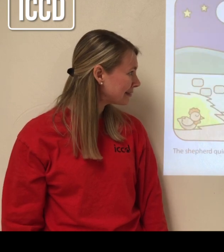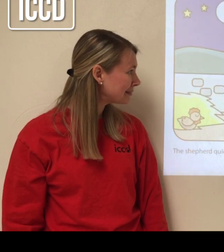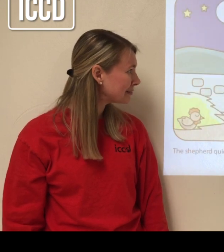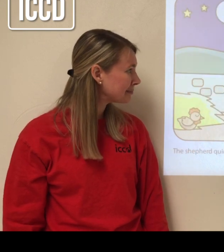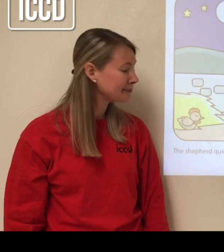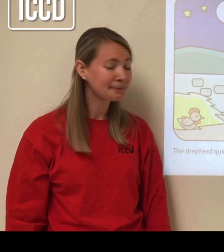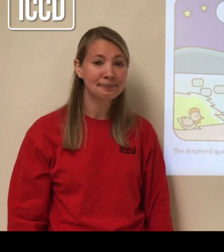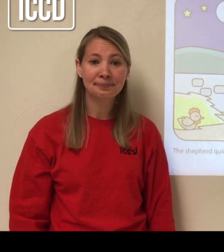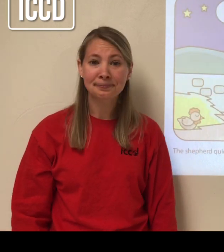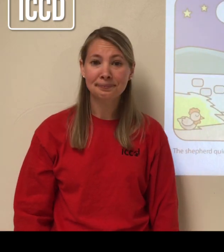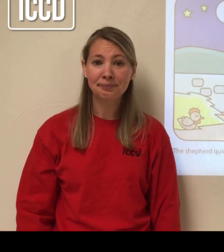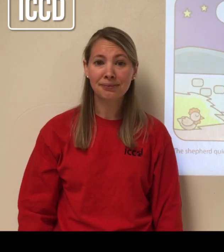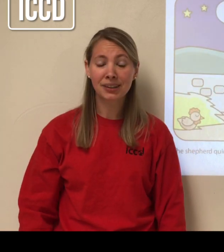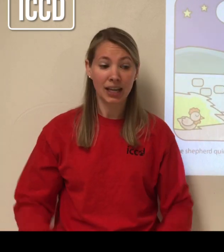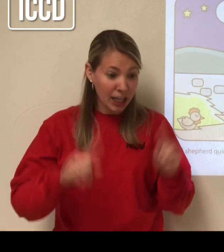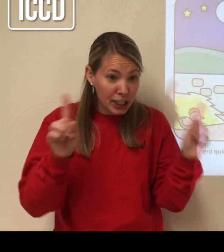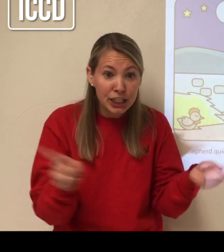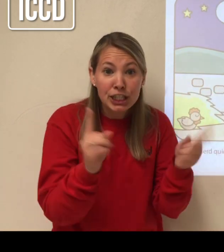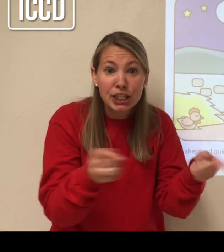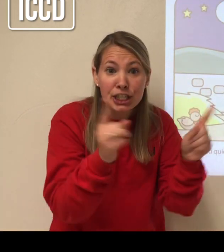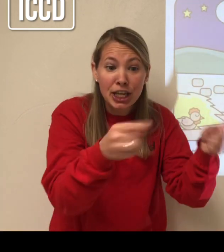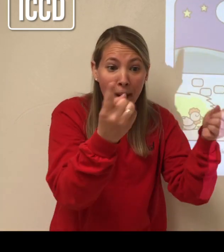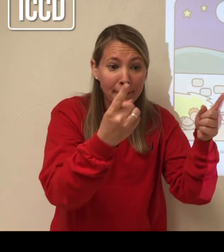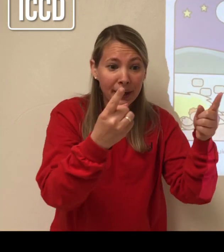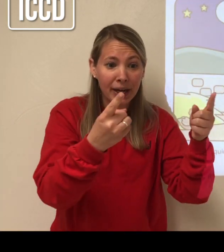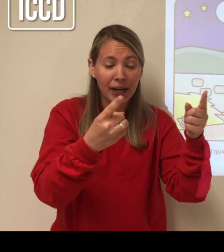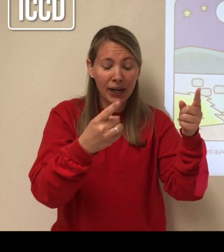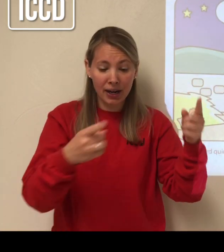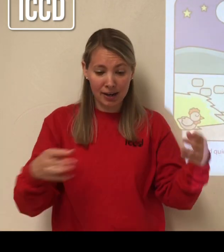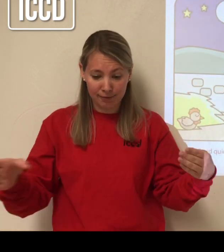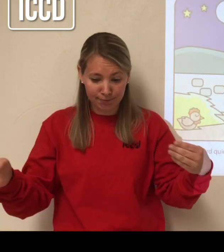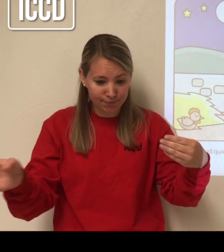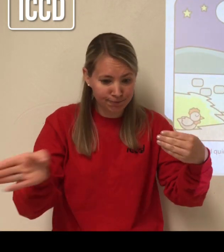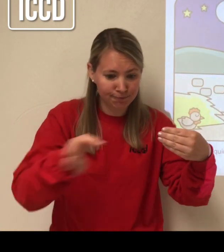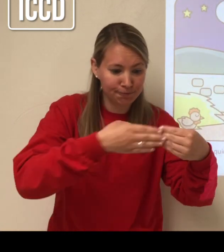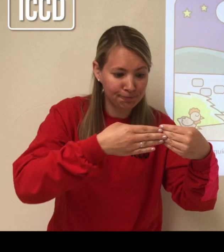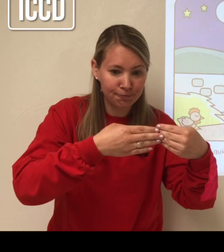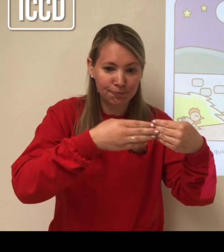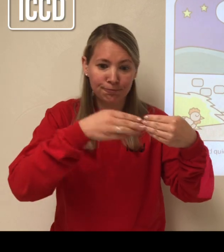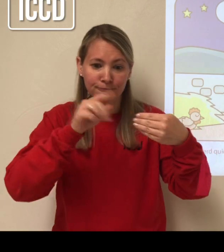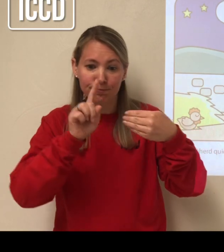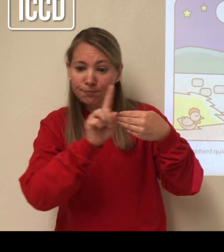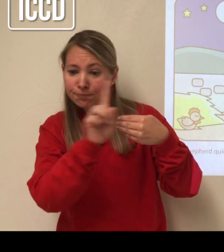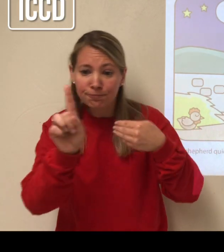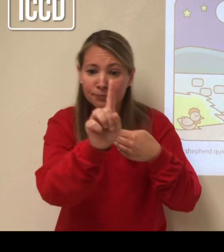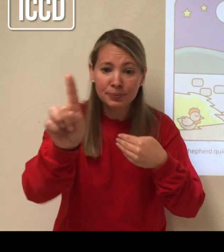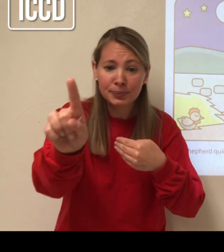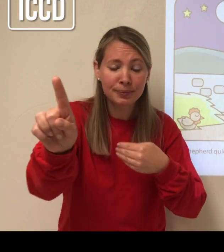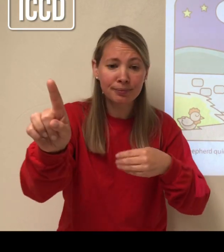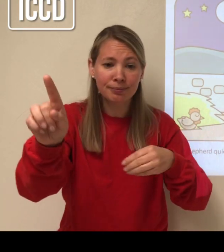The shepherd quickly closed the gate of the sheep pen and hurried to find his lost sheep.